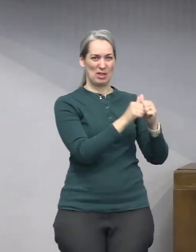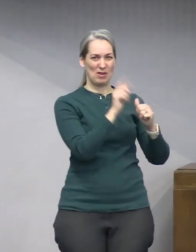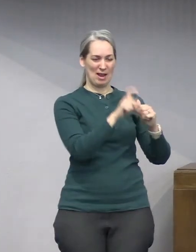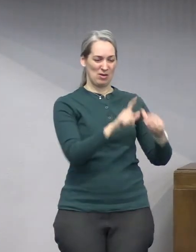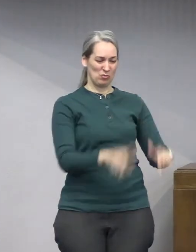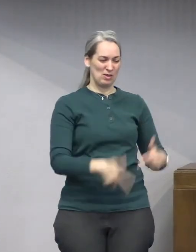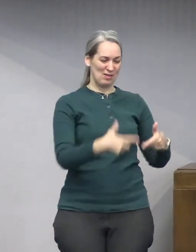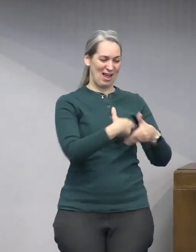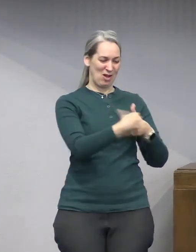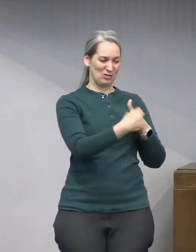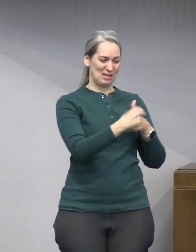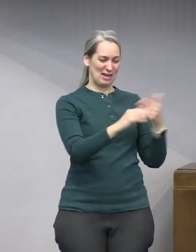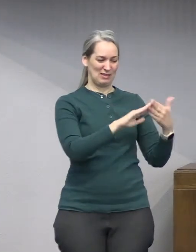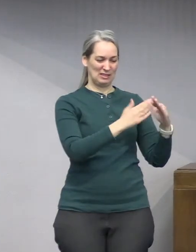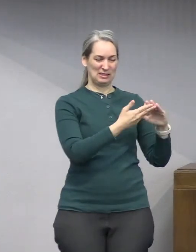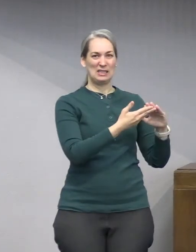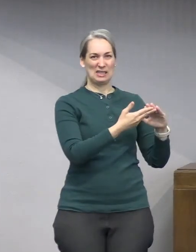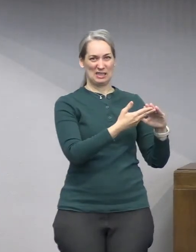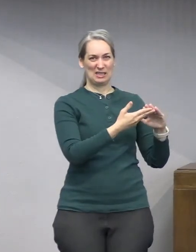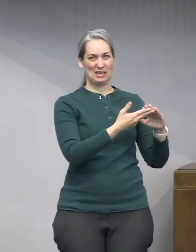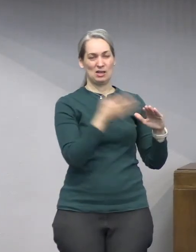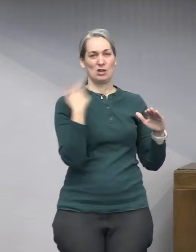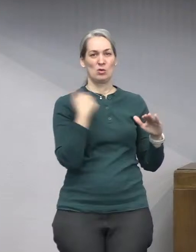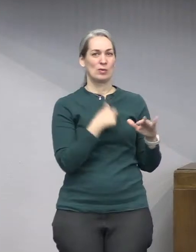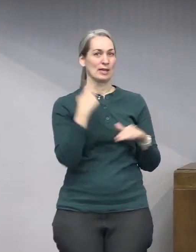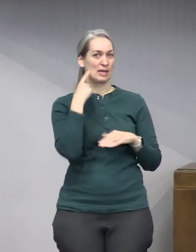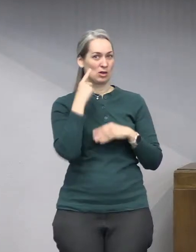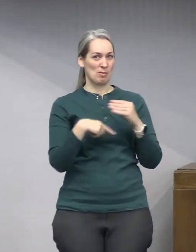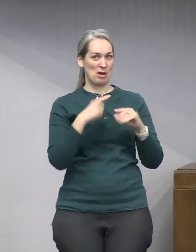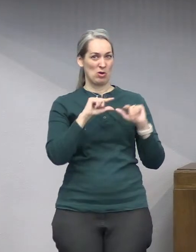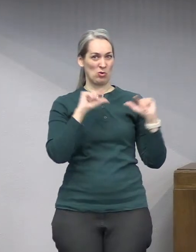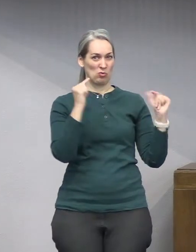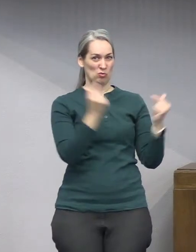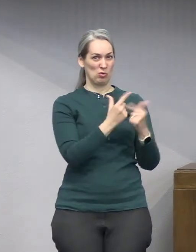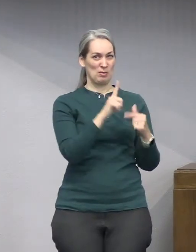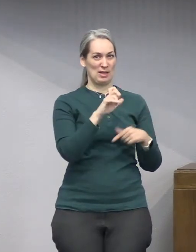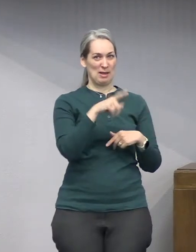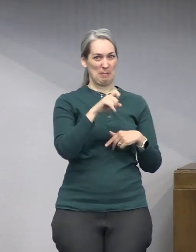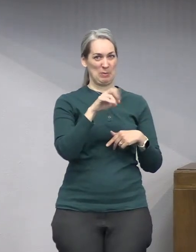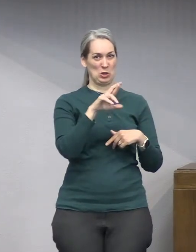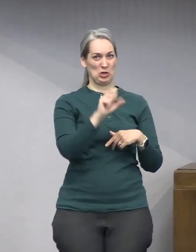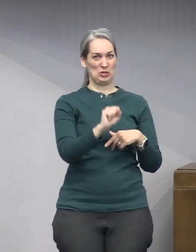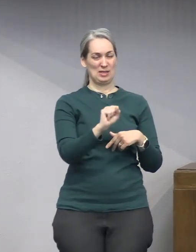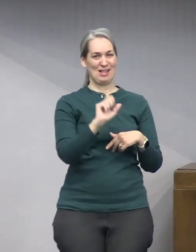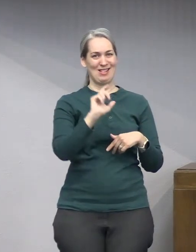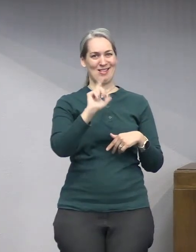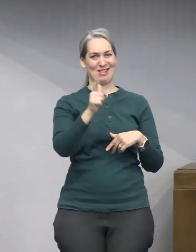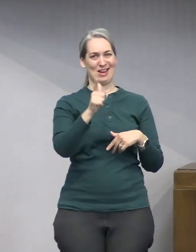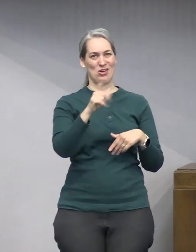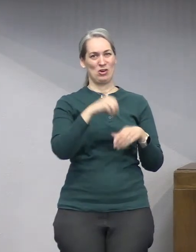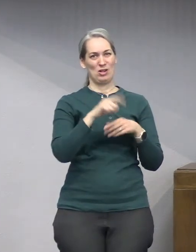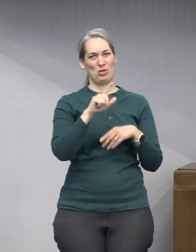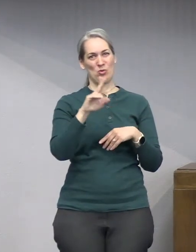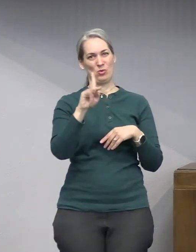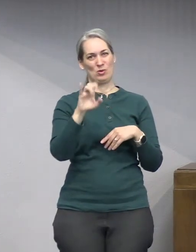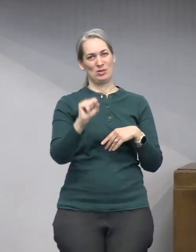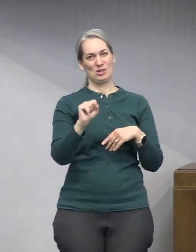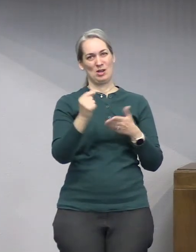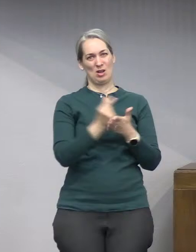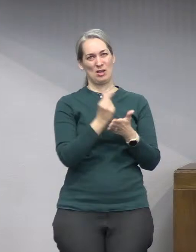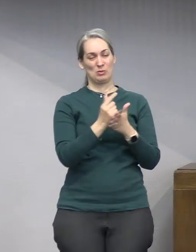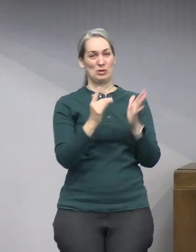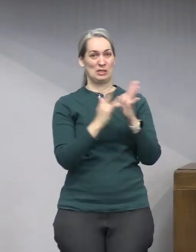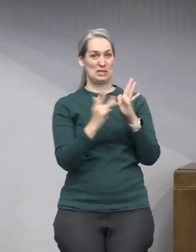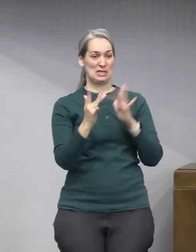of the city. In fact, we are told about a group of lepers like this later in Luke's Gospel, chapter 17, where